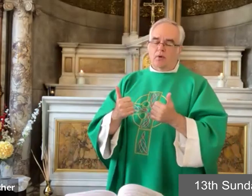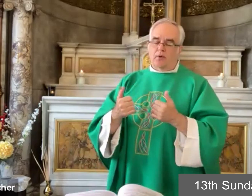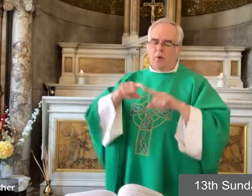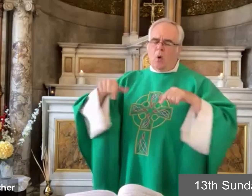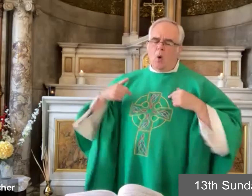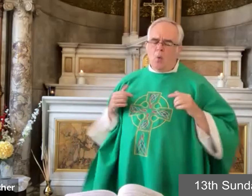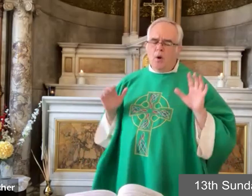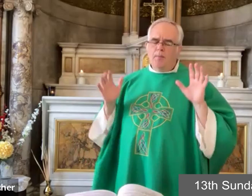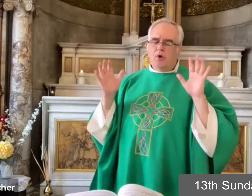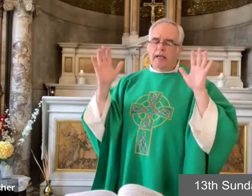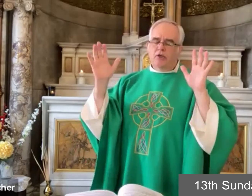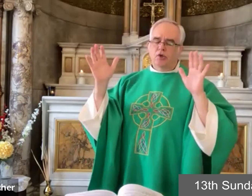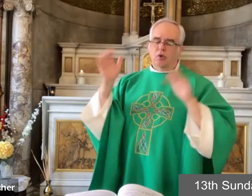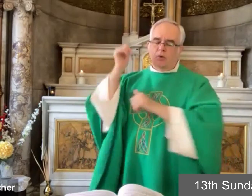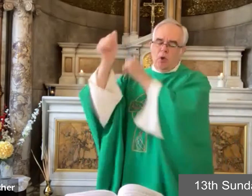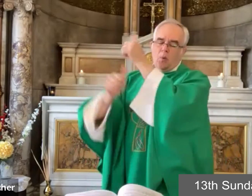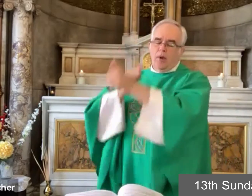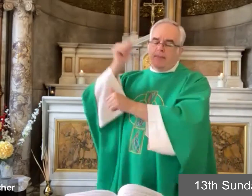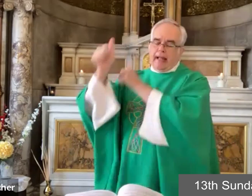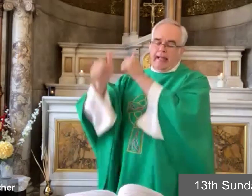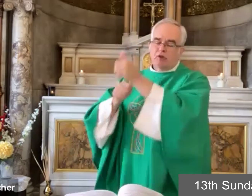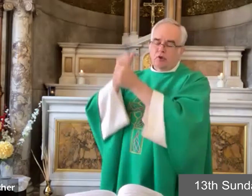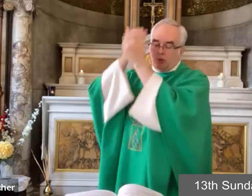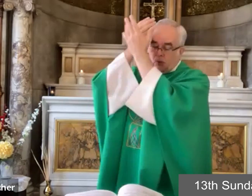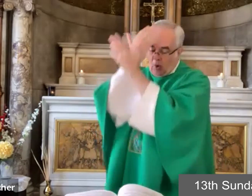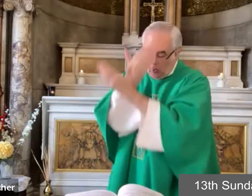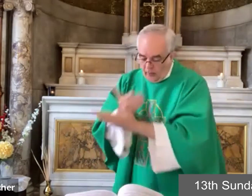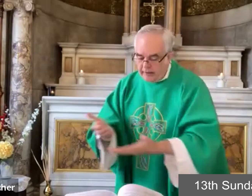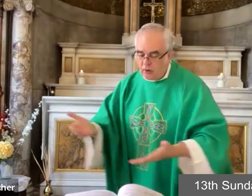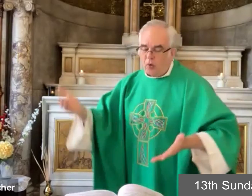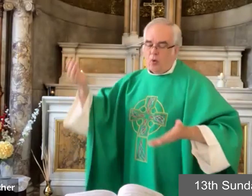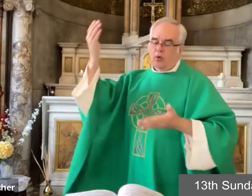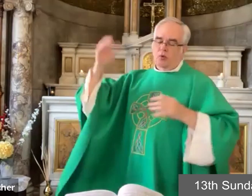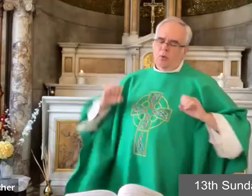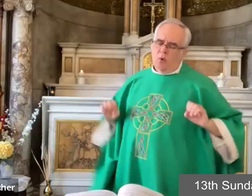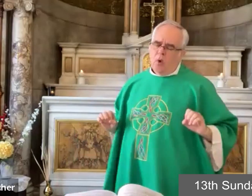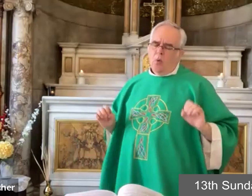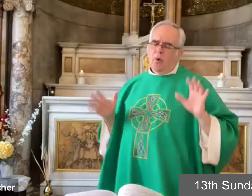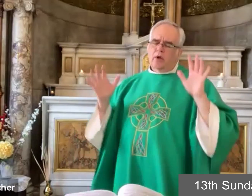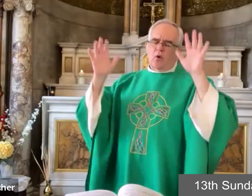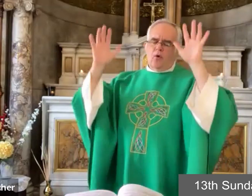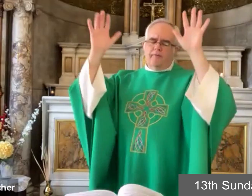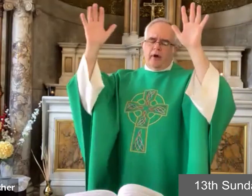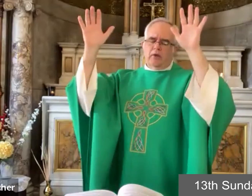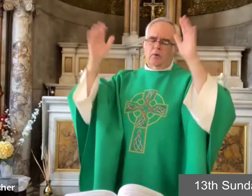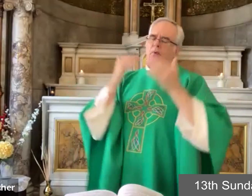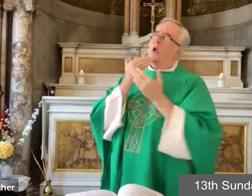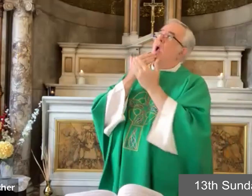world. We praise you, we bless you, we adore you, we glorify you,